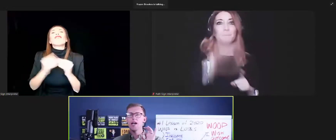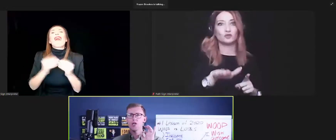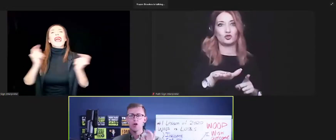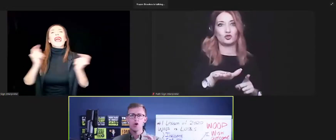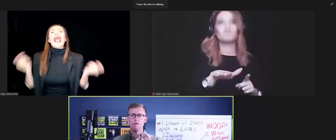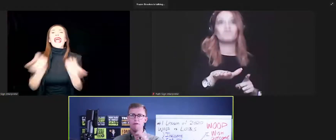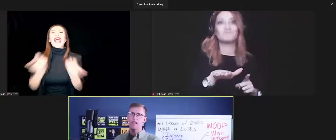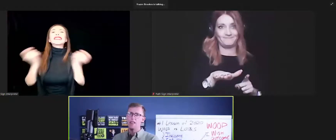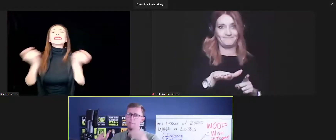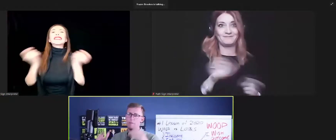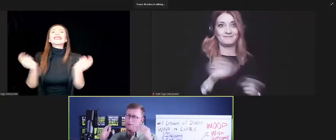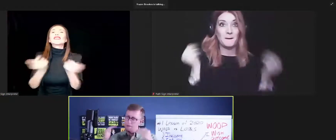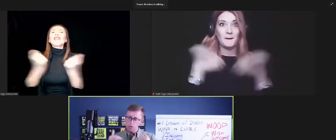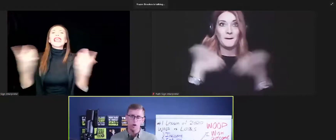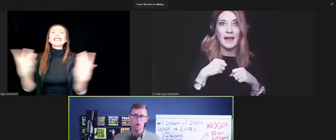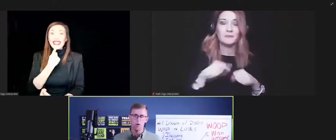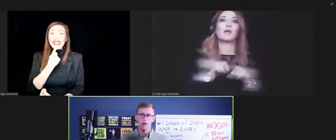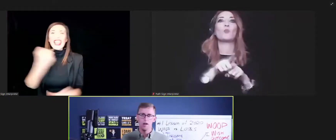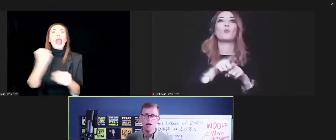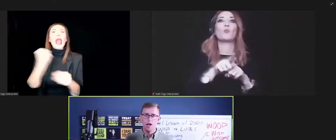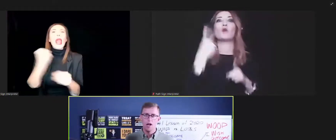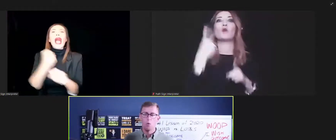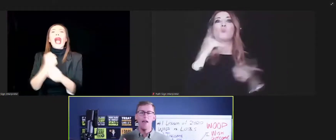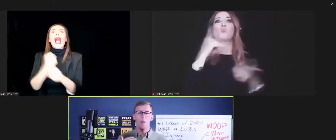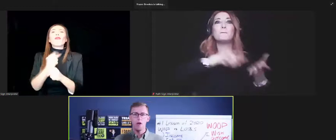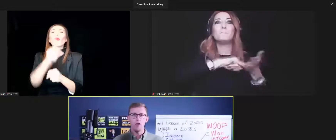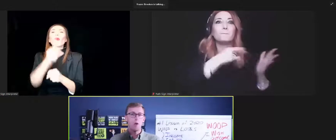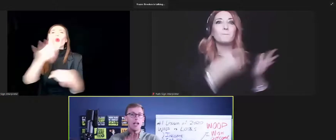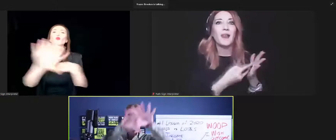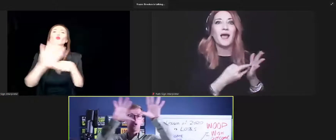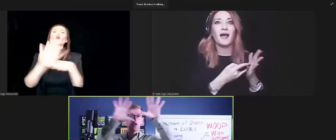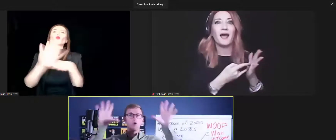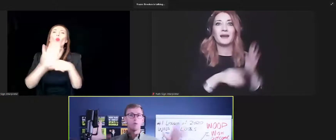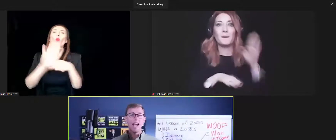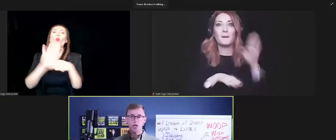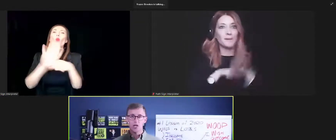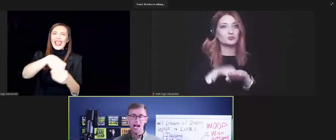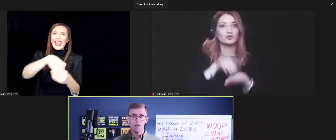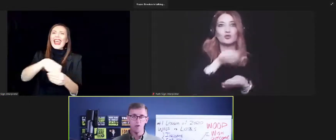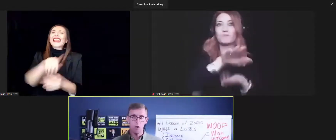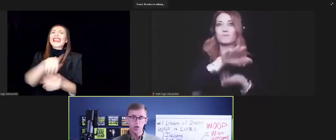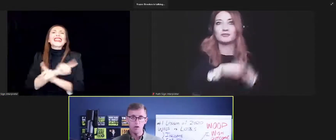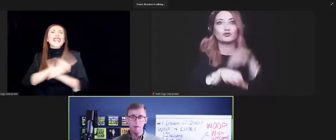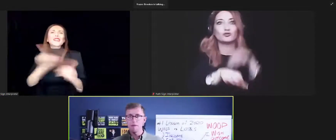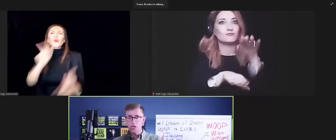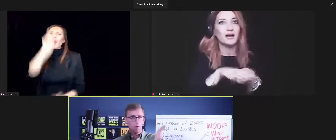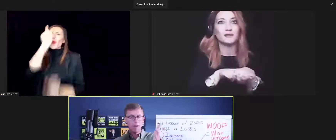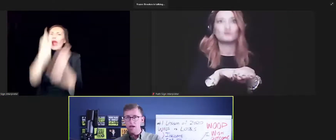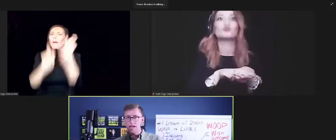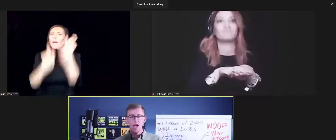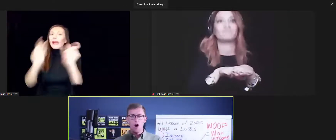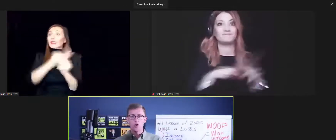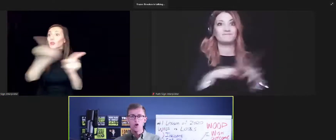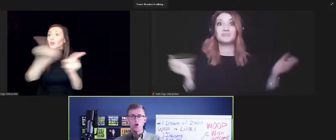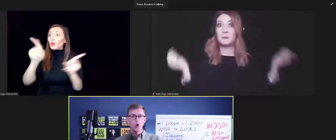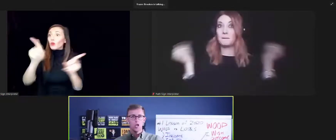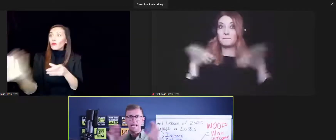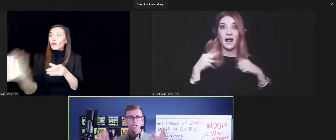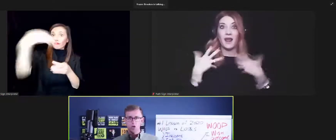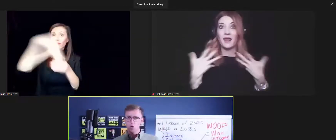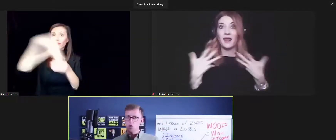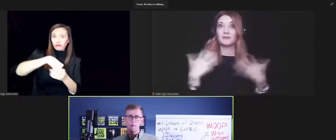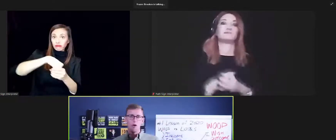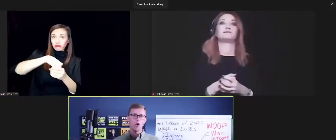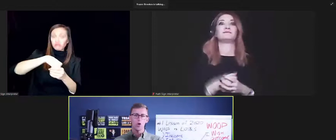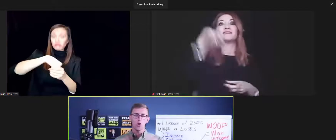person on your front line, the people you recruit, what their wish is. Do it as a group exercise if you want to, maybe this coming week on your leaders